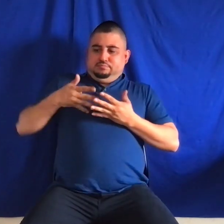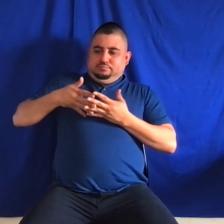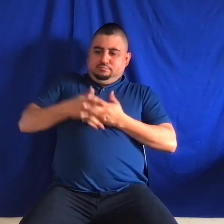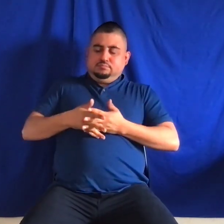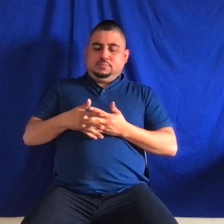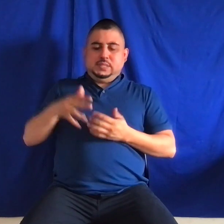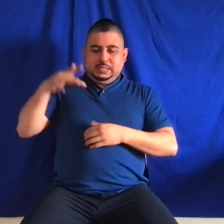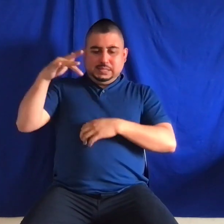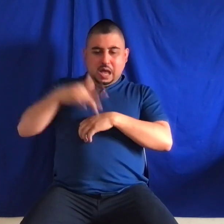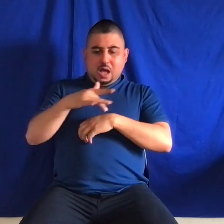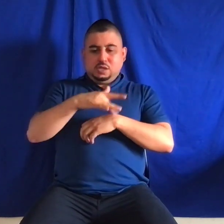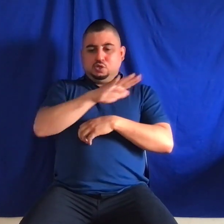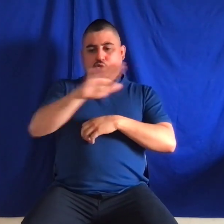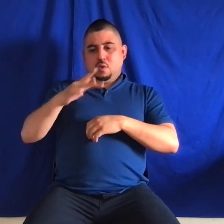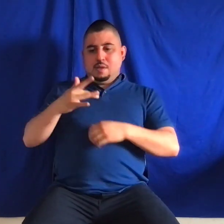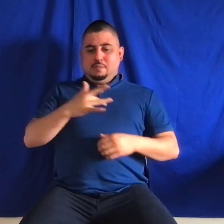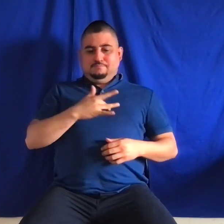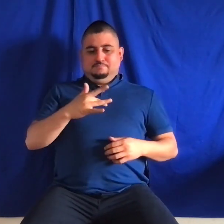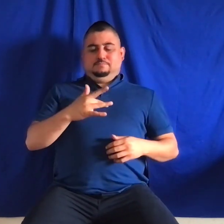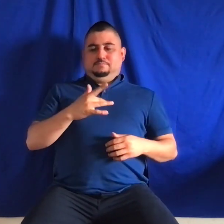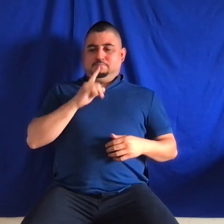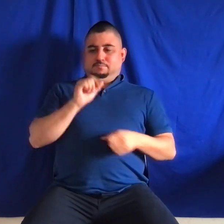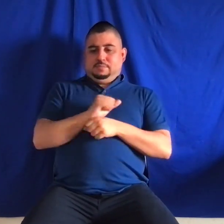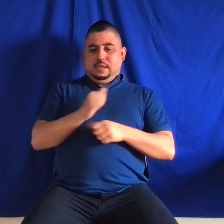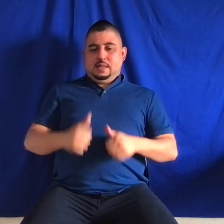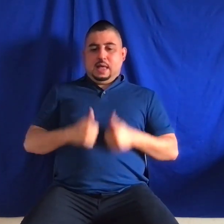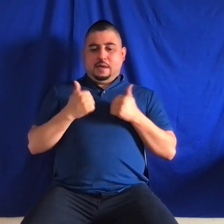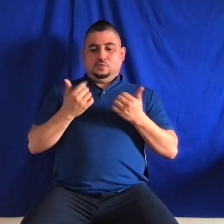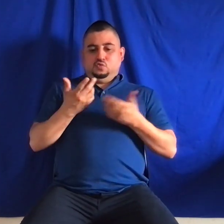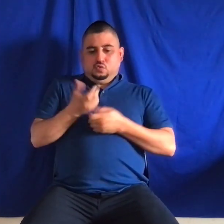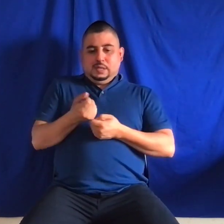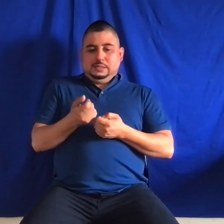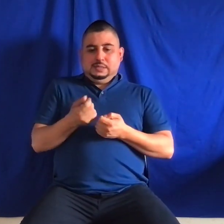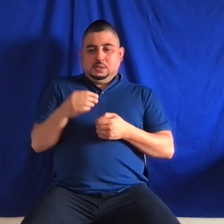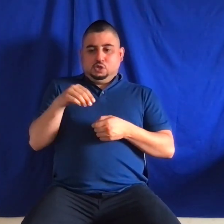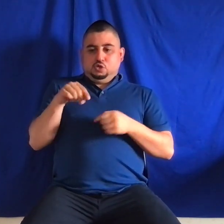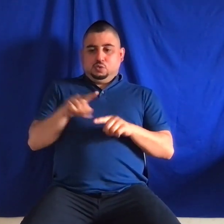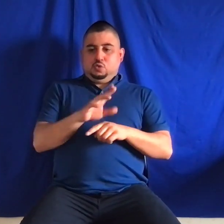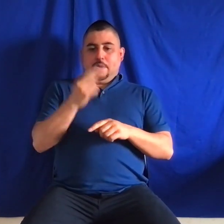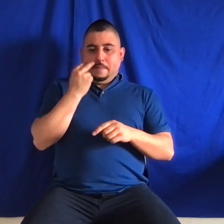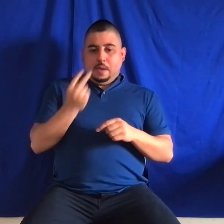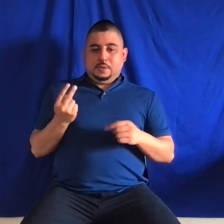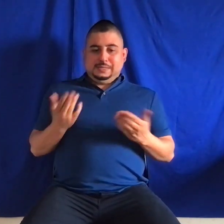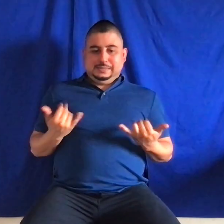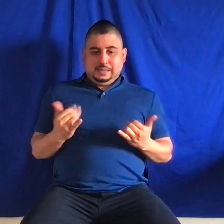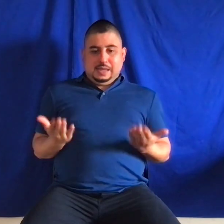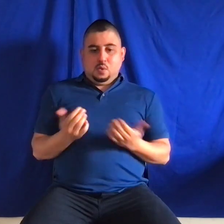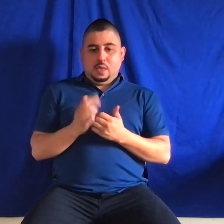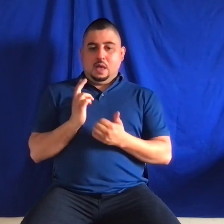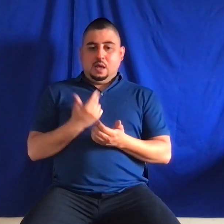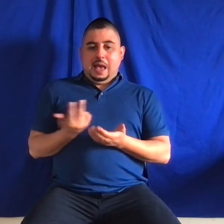memories, trust that he is still with us here and now as our risen Lord, leading us to new